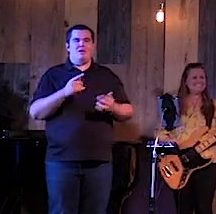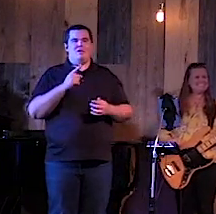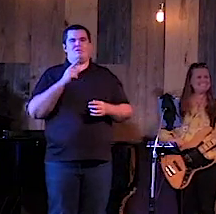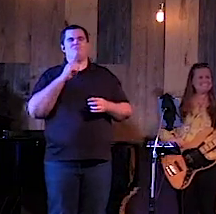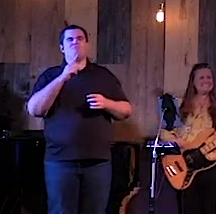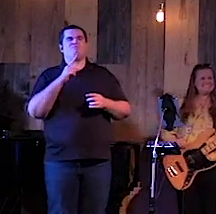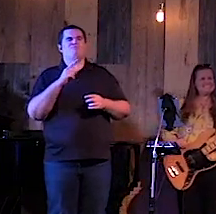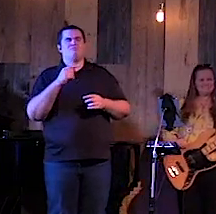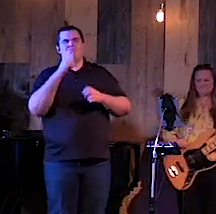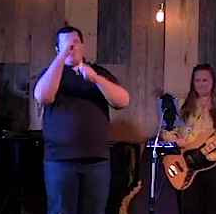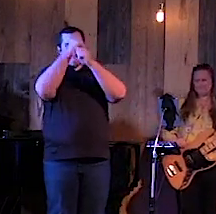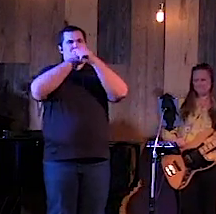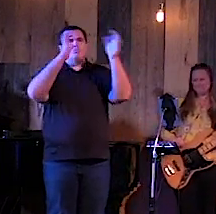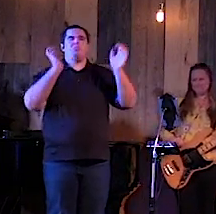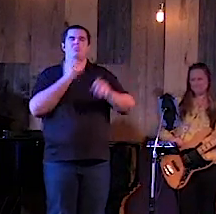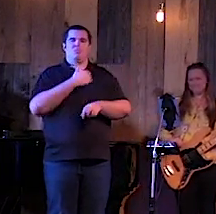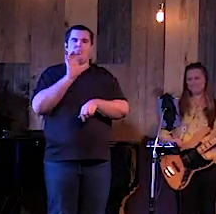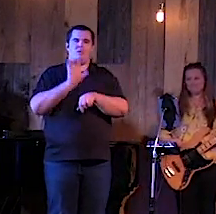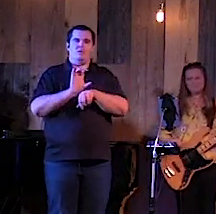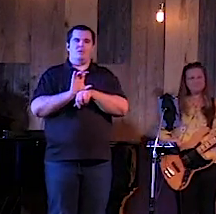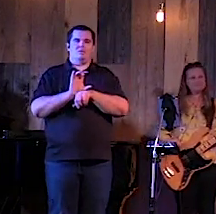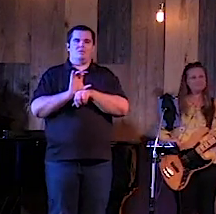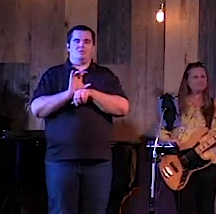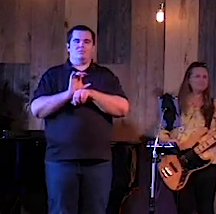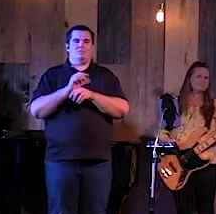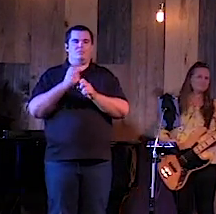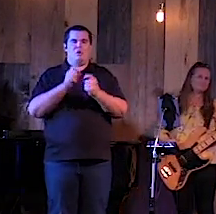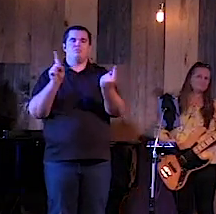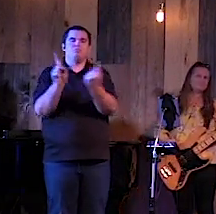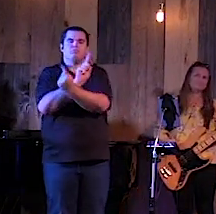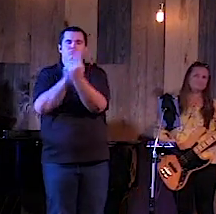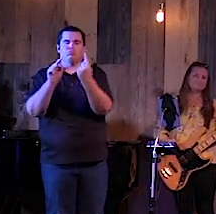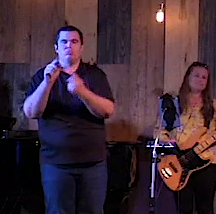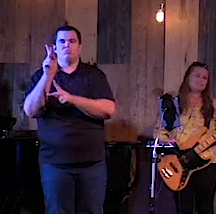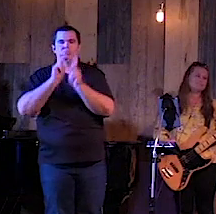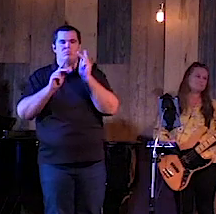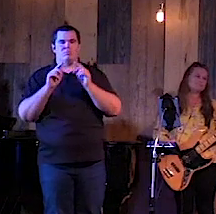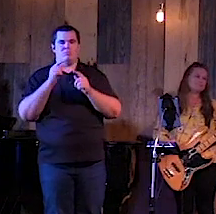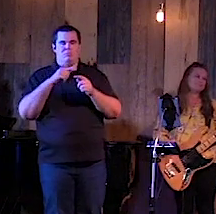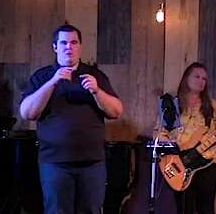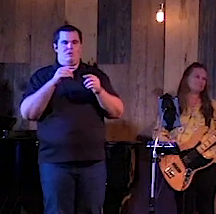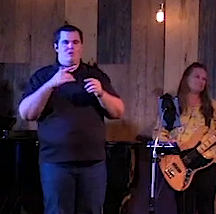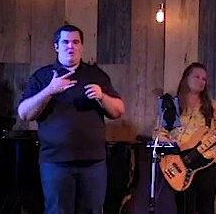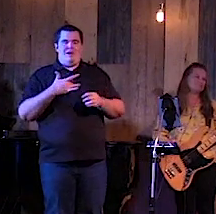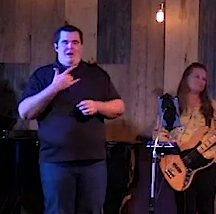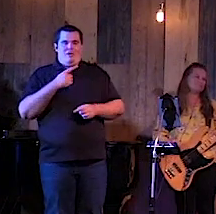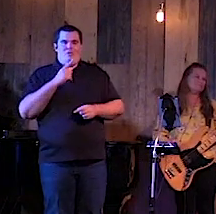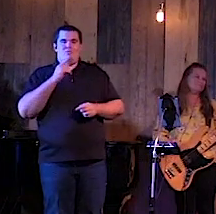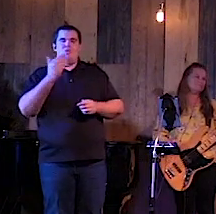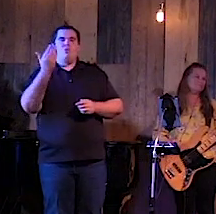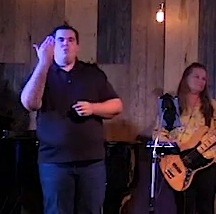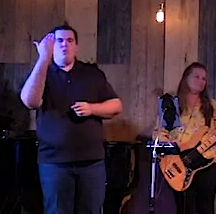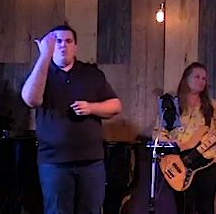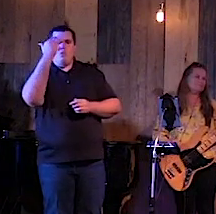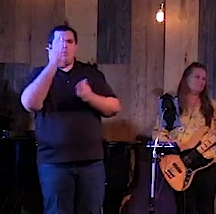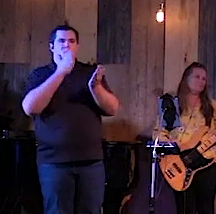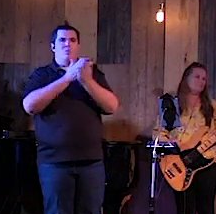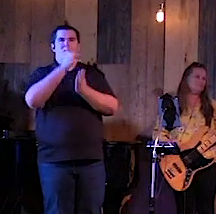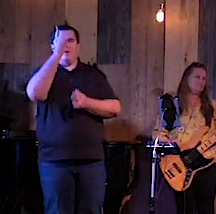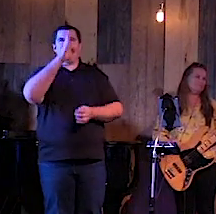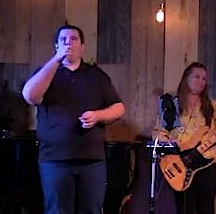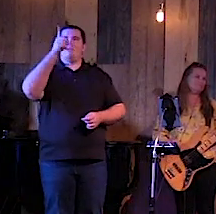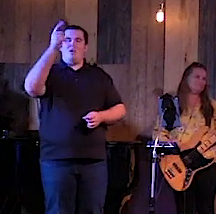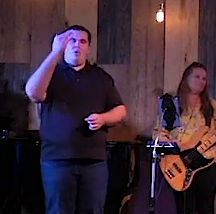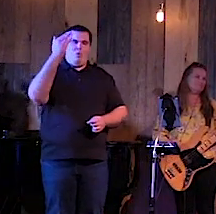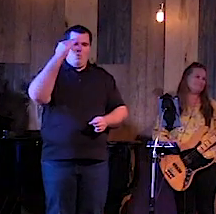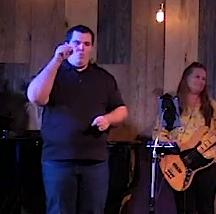visions that we have here at First Baptist Church is to get to know people so that we can let them know that they truly are known. They're known by a great God,